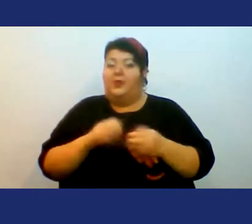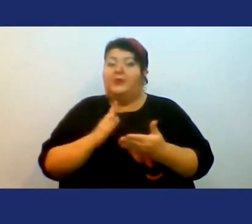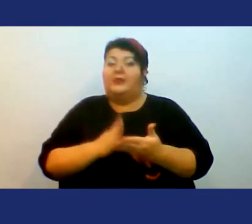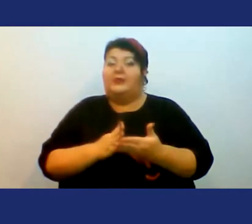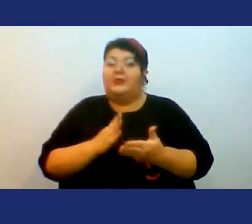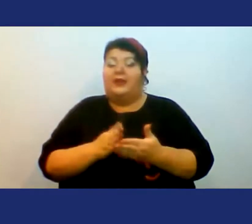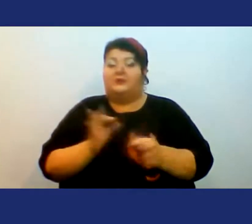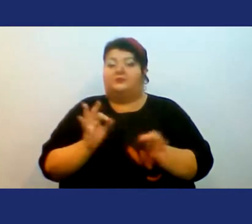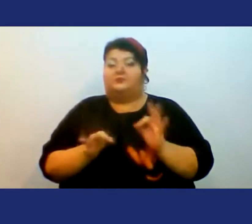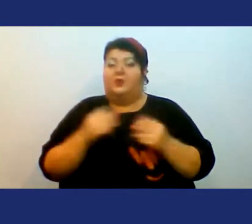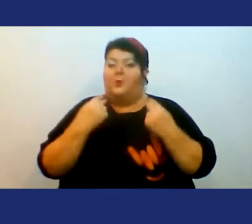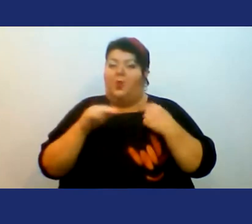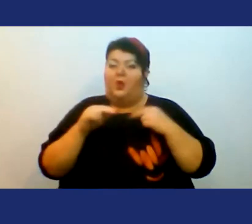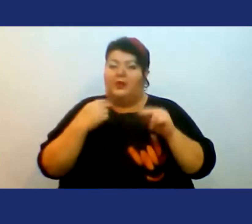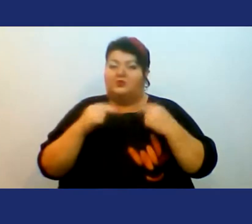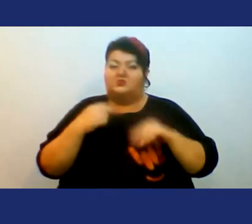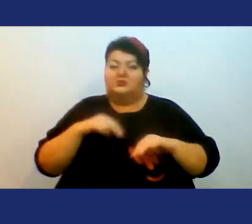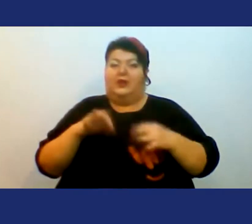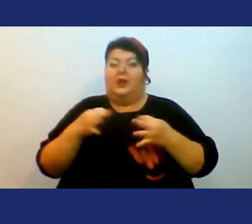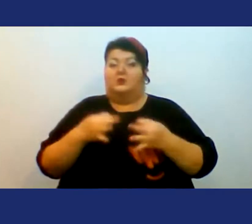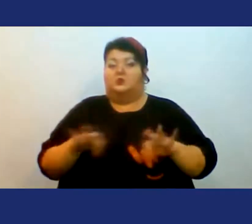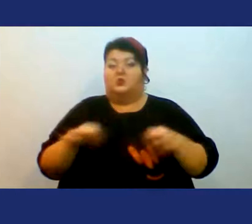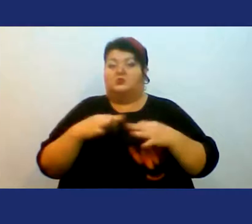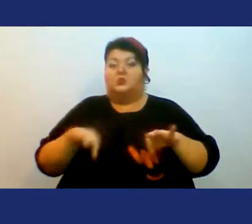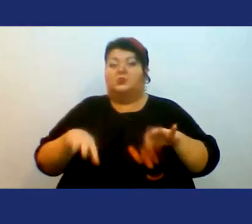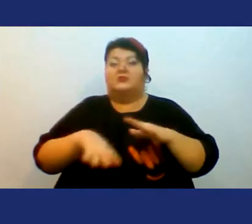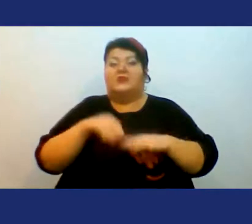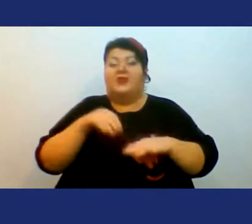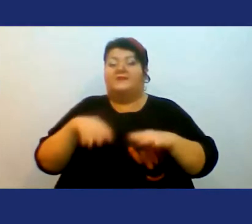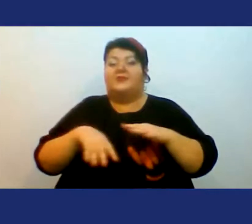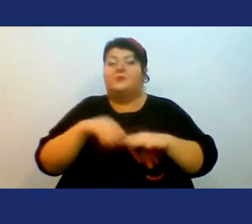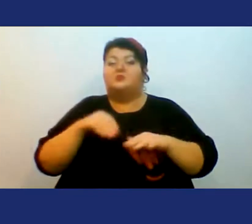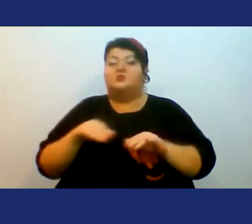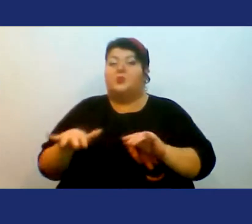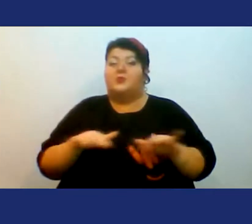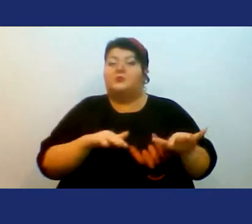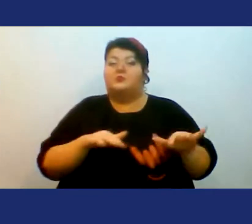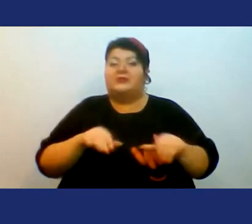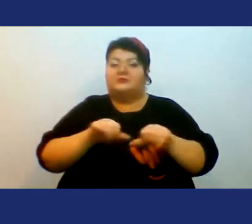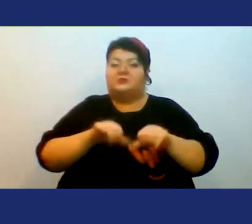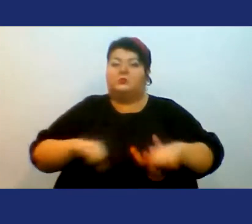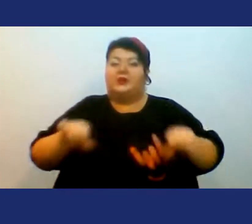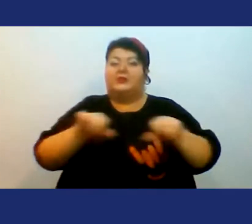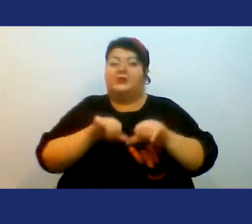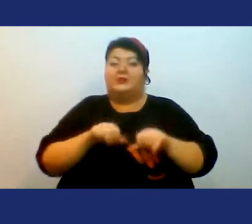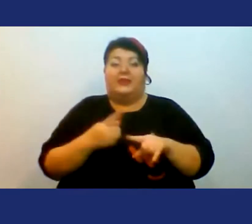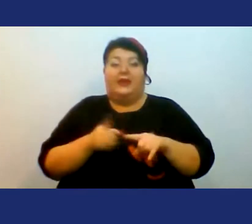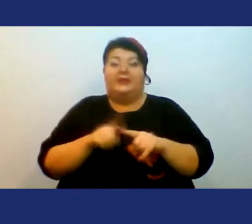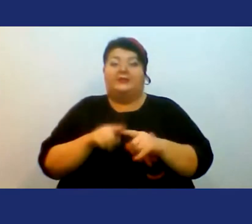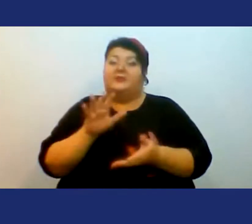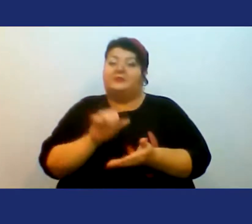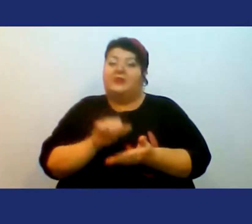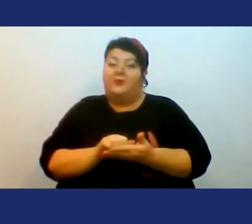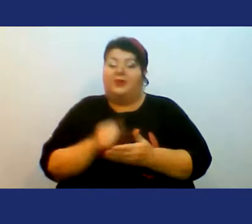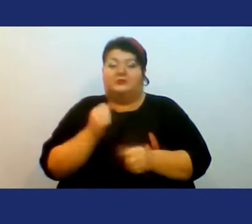inclusive and accessible election process. Therefore, the role of the state and the